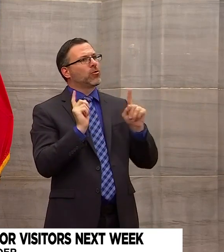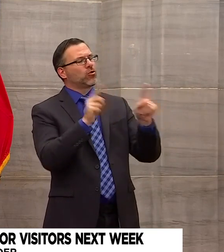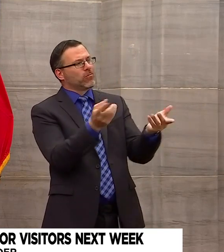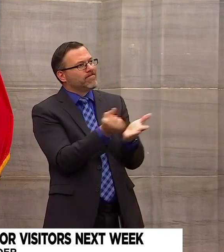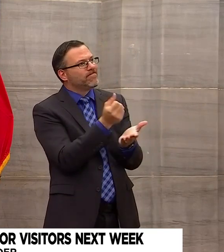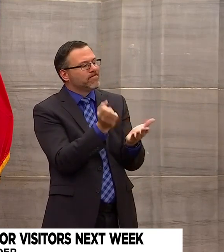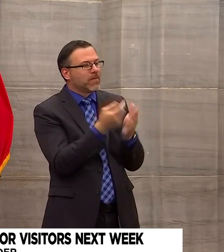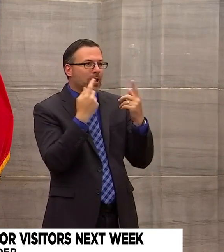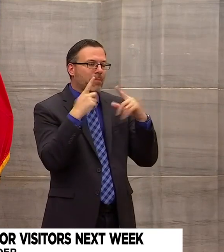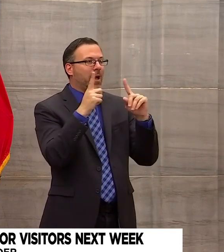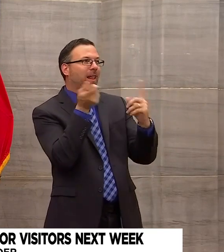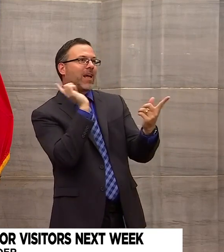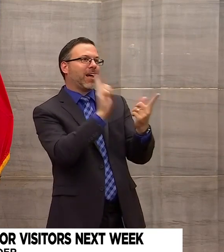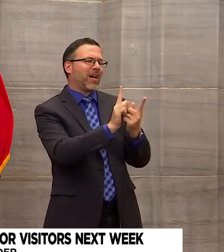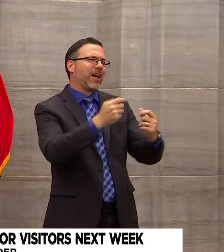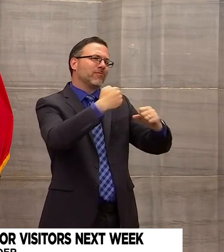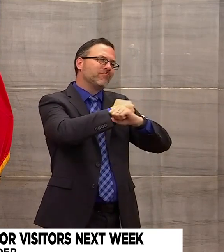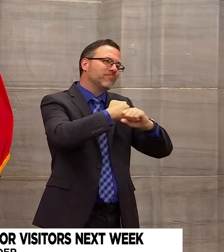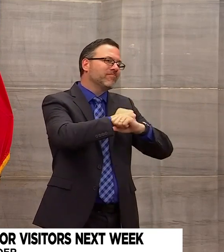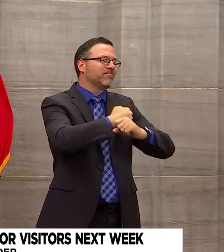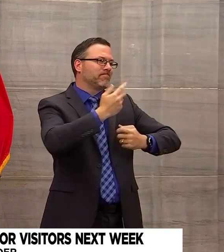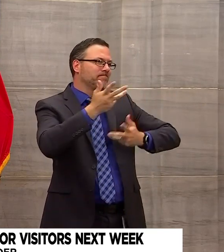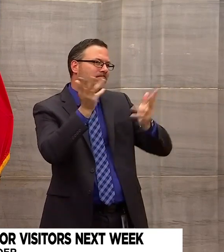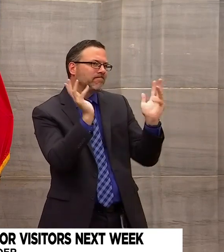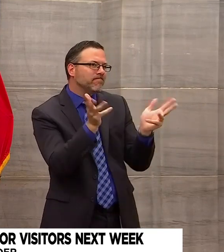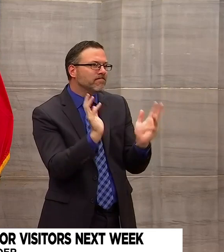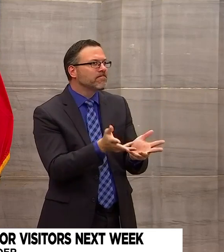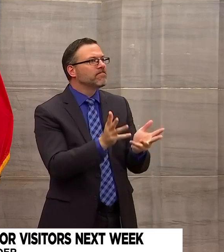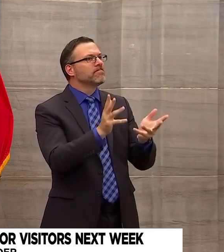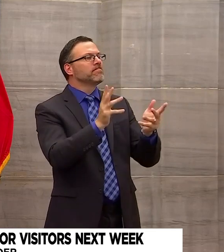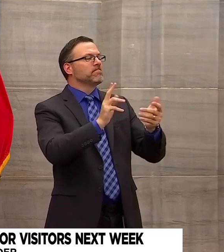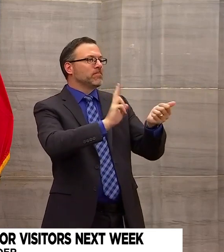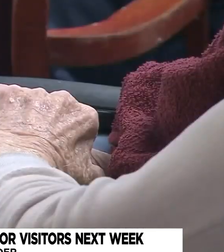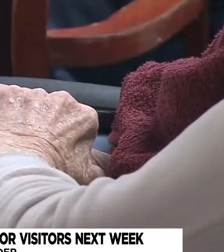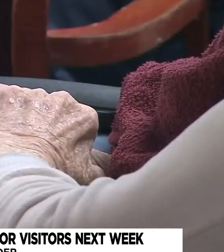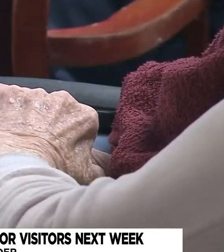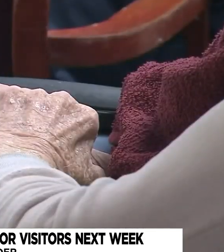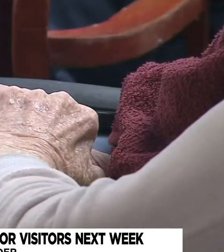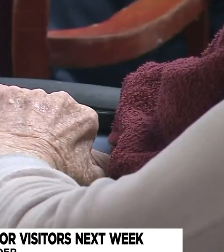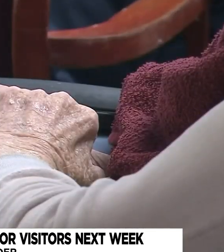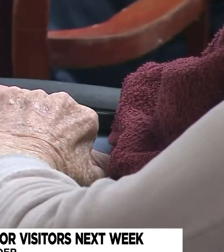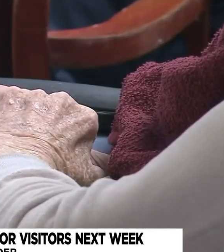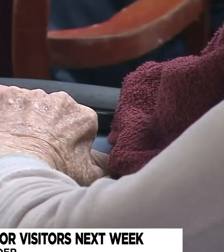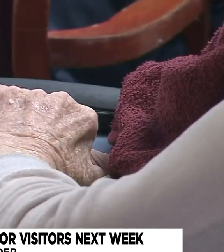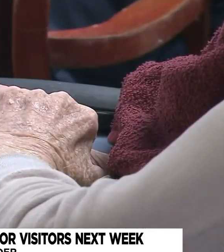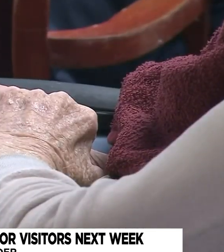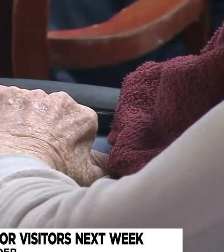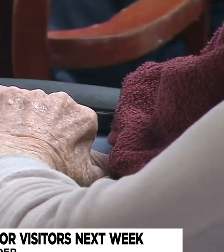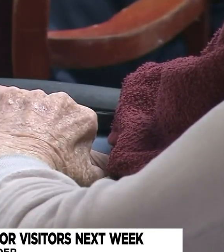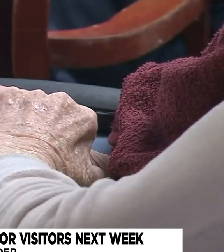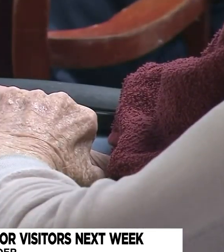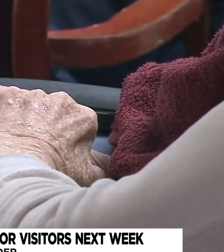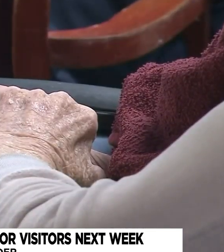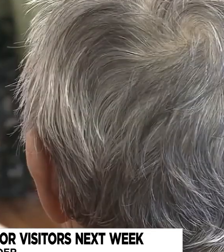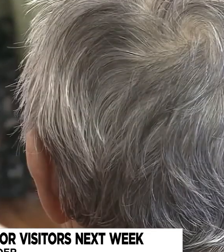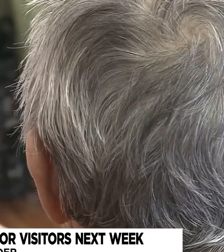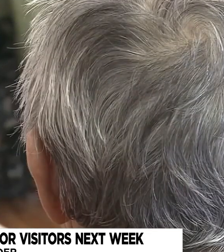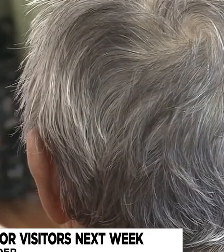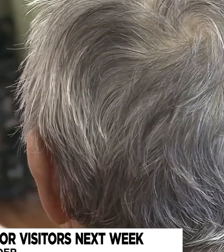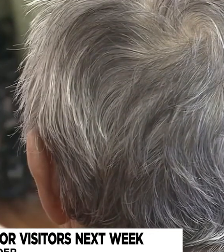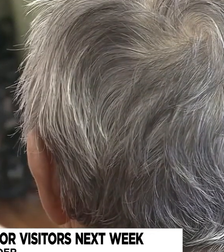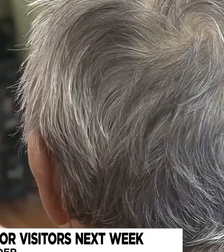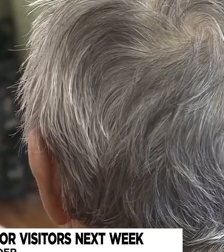members to once again reconnect with their loved ones in long term care facilities, we can't ignore the fact